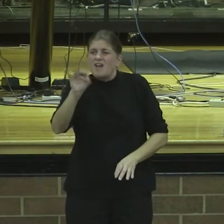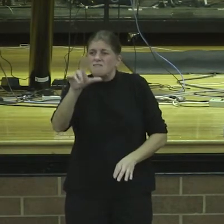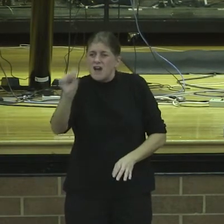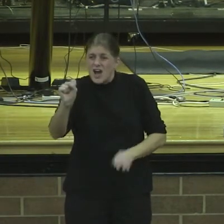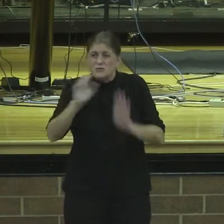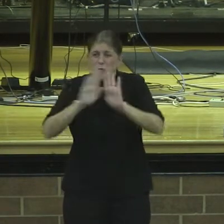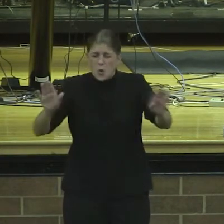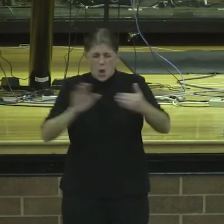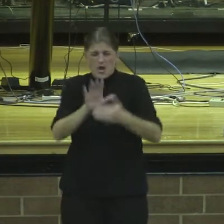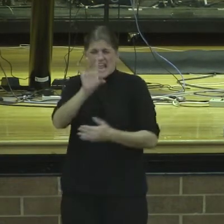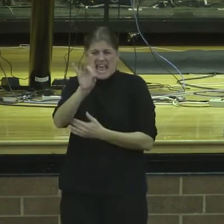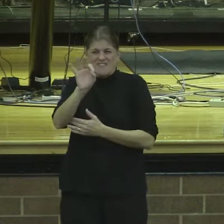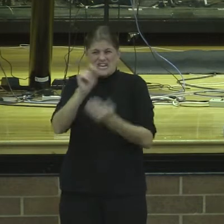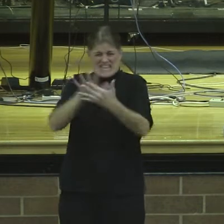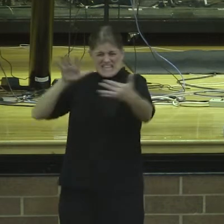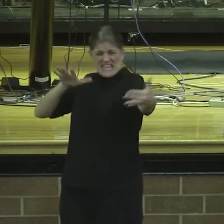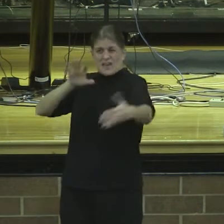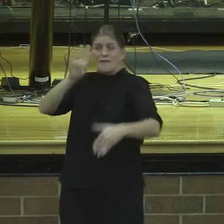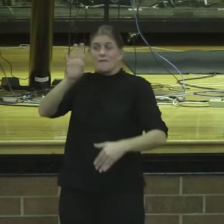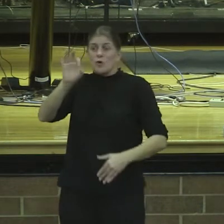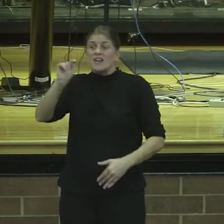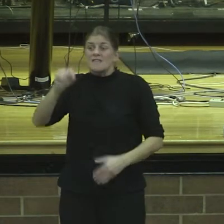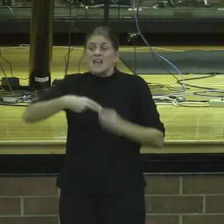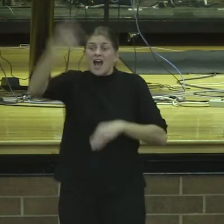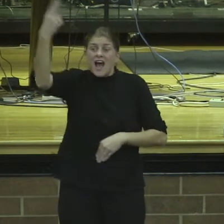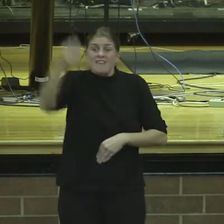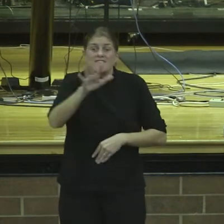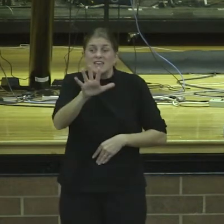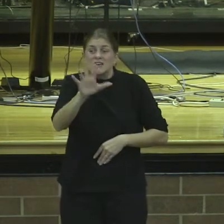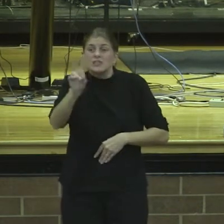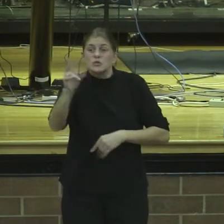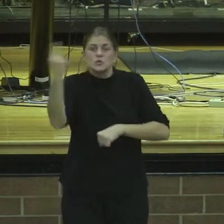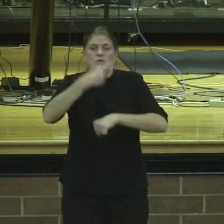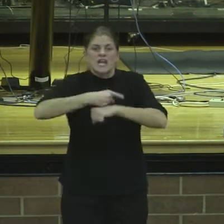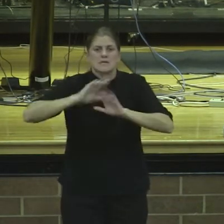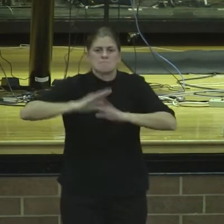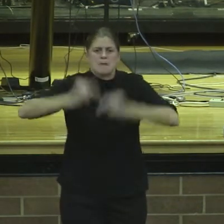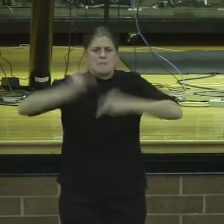feet thick, 40 foot high, completed in 52 days.